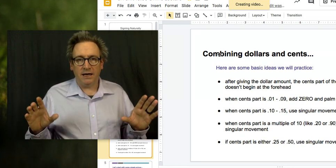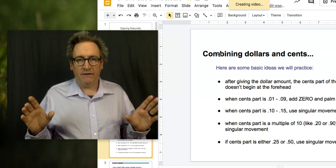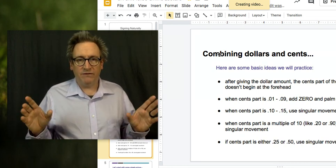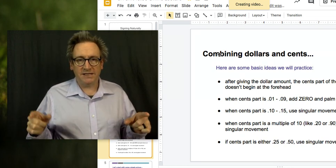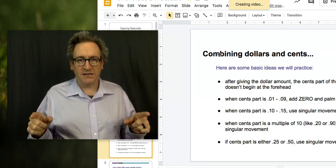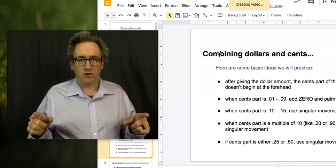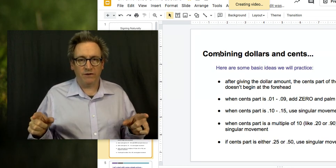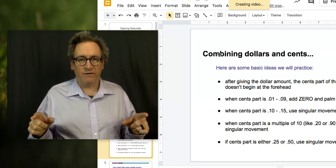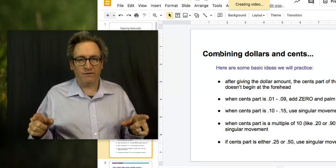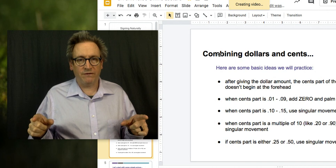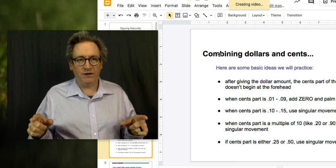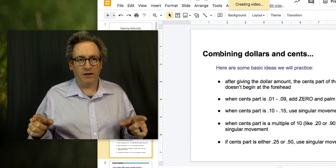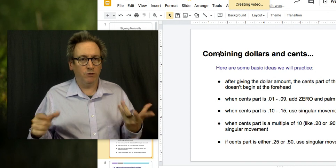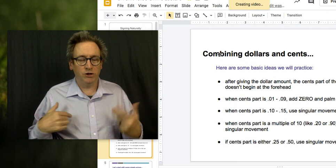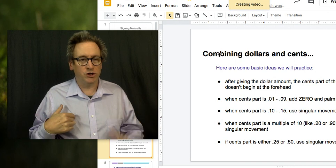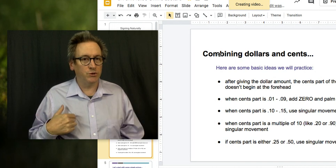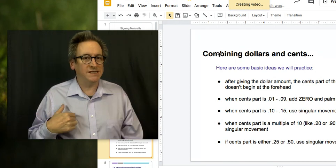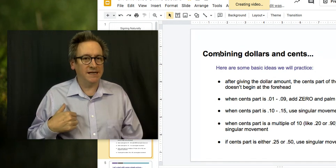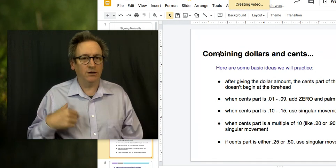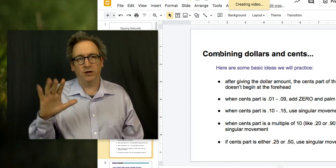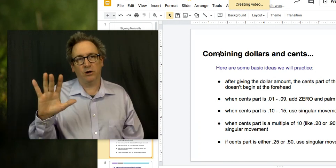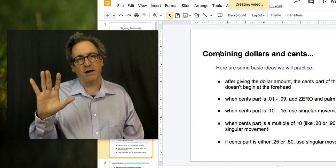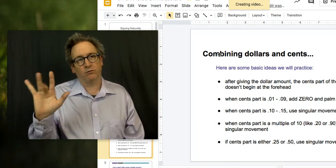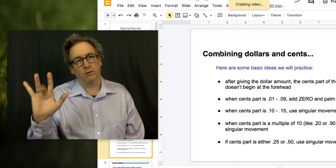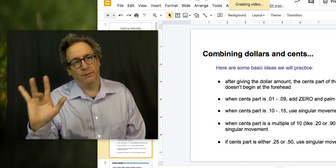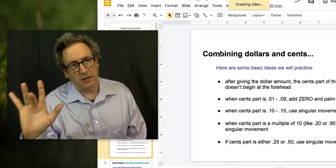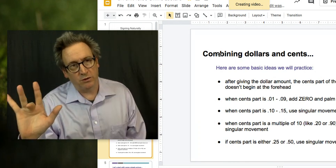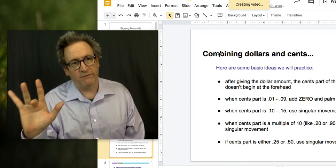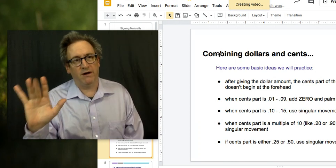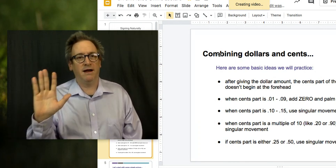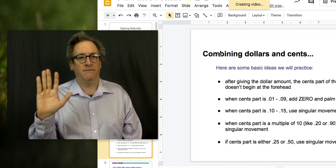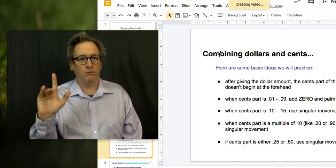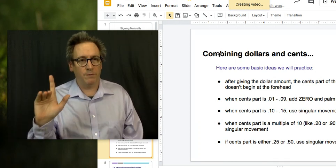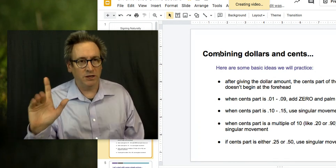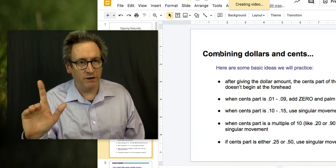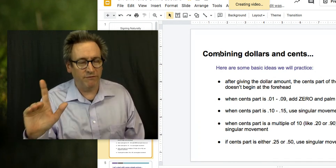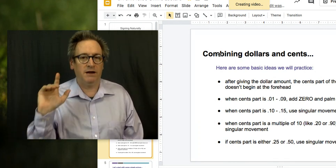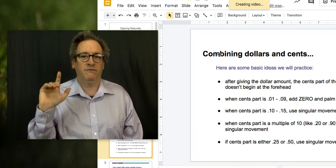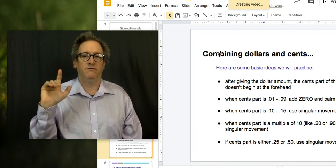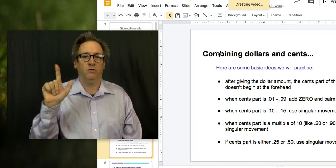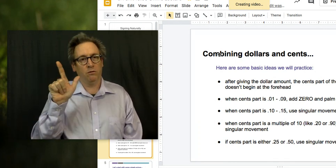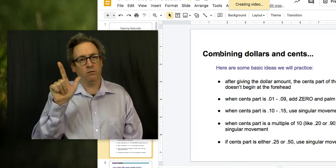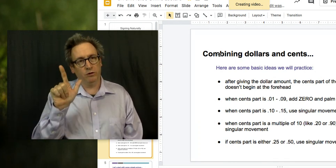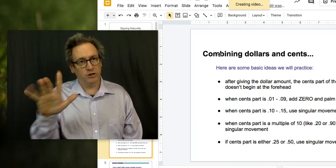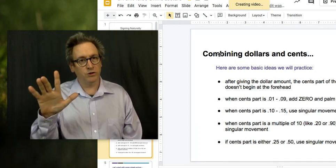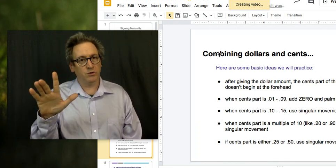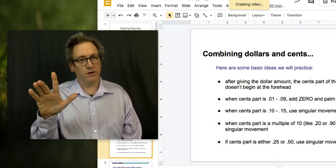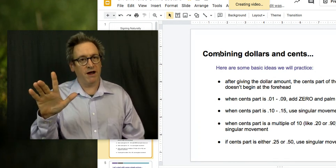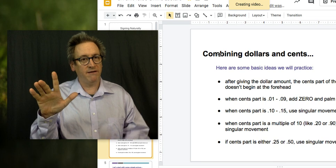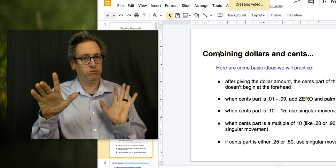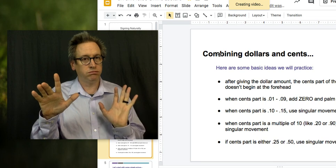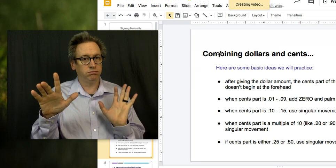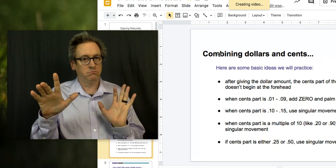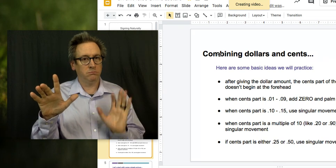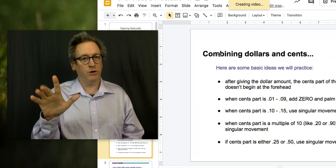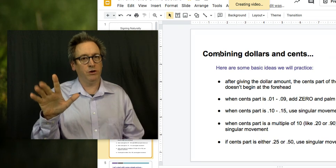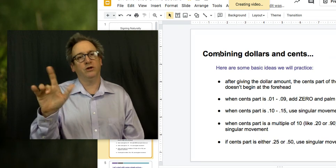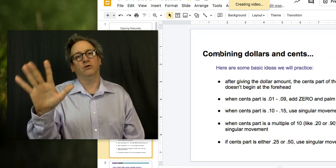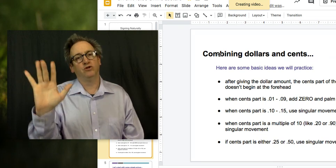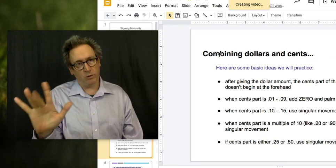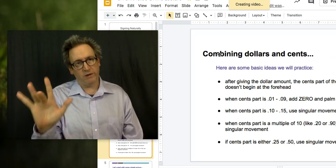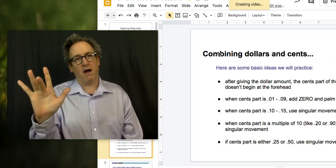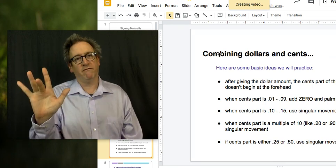And if the cents are 25 or 50, you could just do a singular. You don't have to repeat 25 or repeat 25. You can do the 25, or